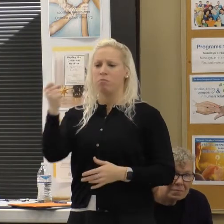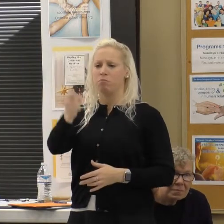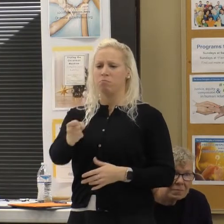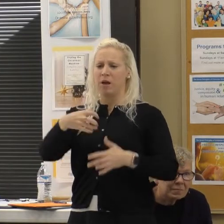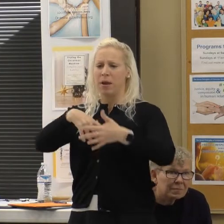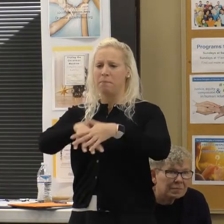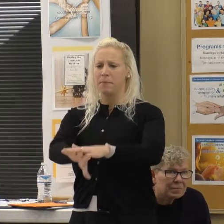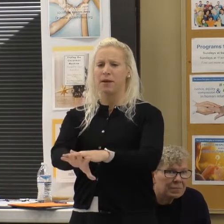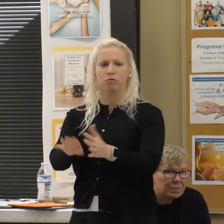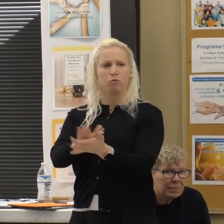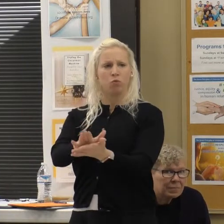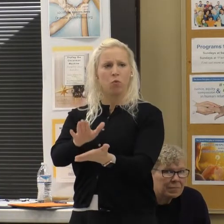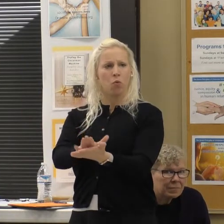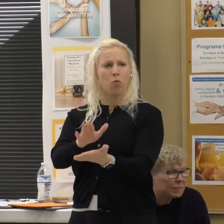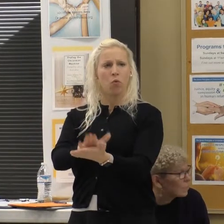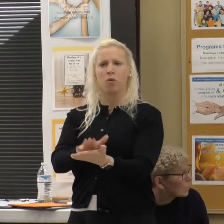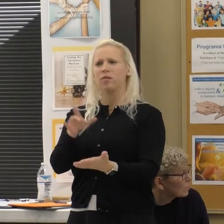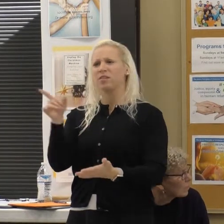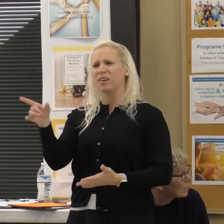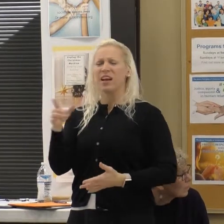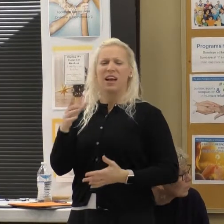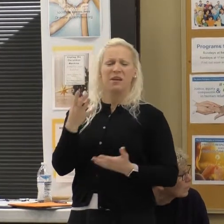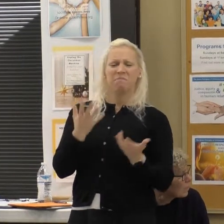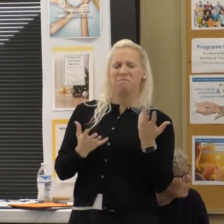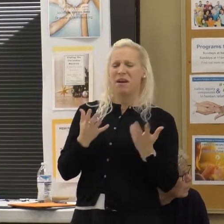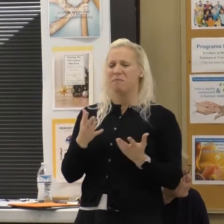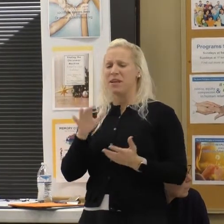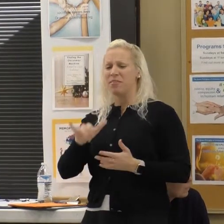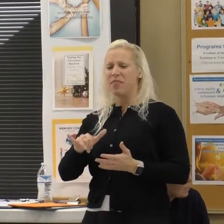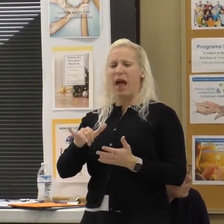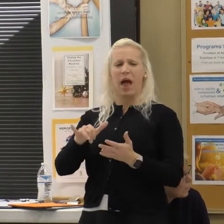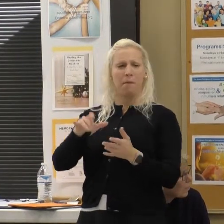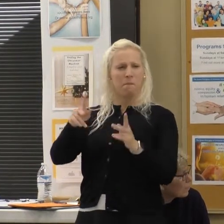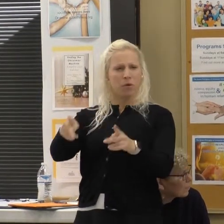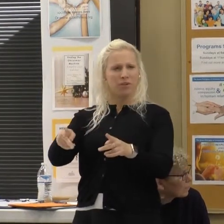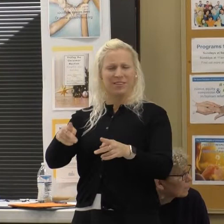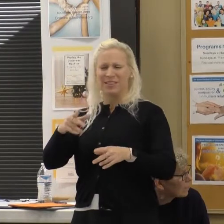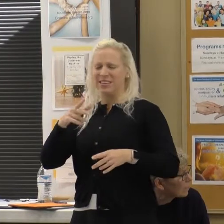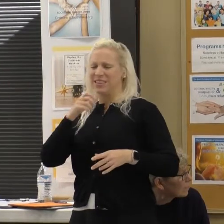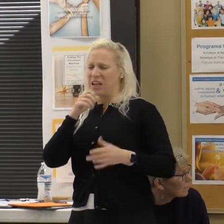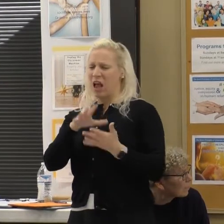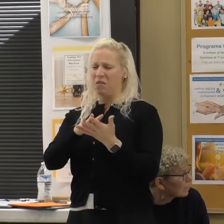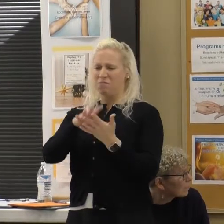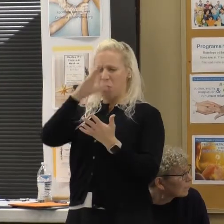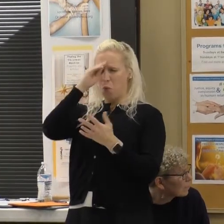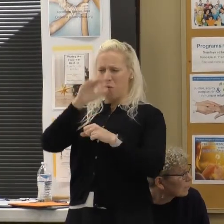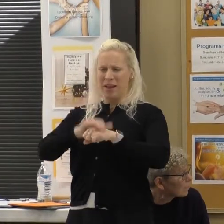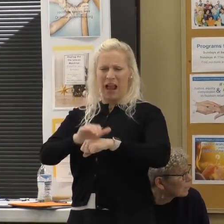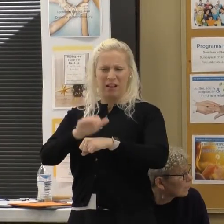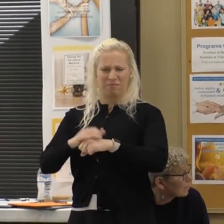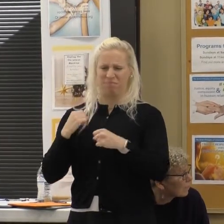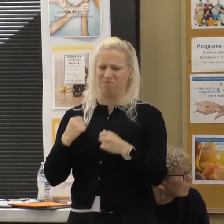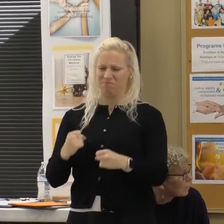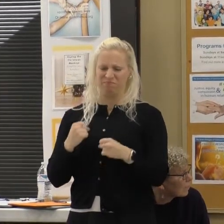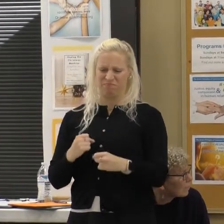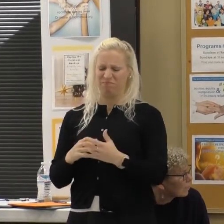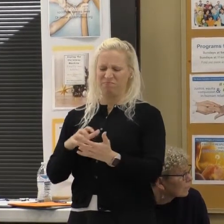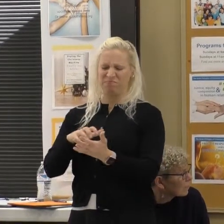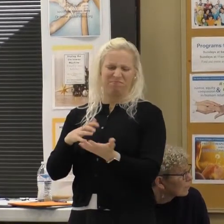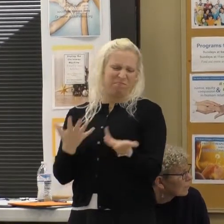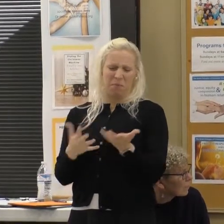but under those circumstances, the parents may have made a decision to educate their child in the mainstream, and